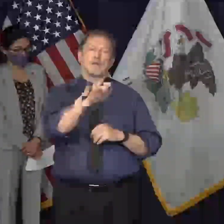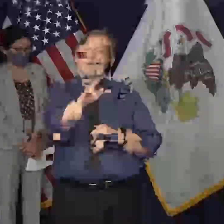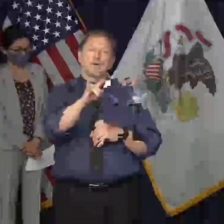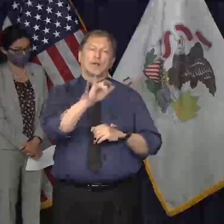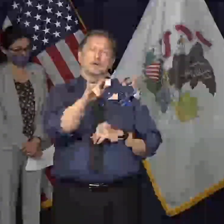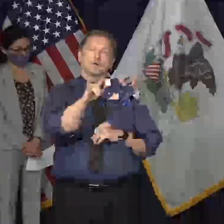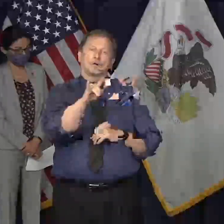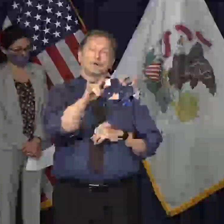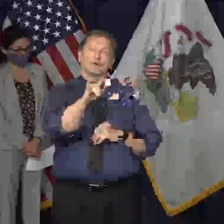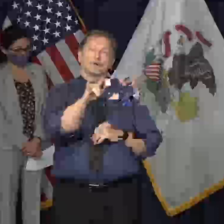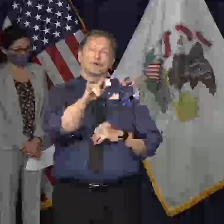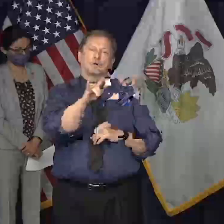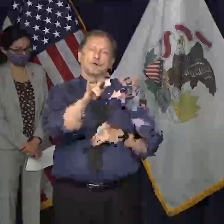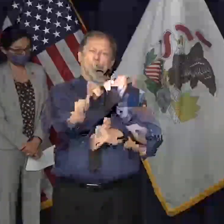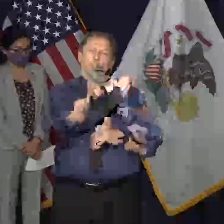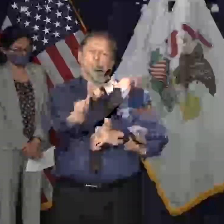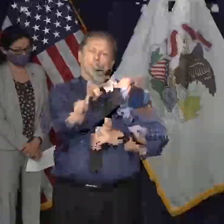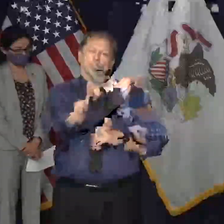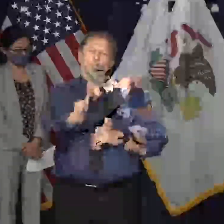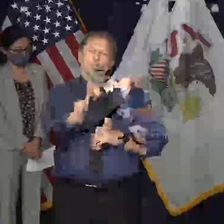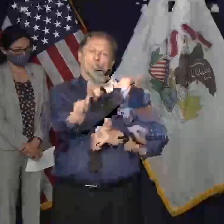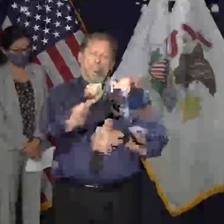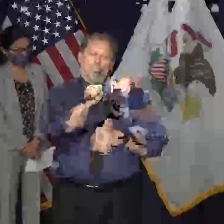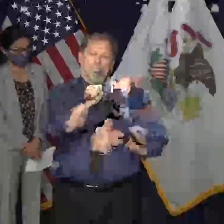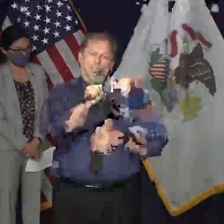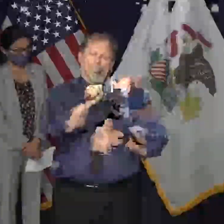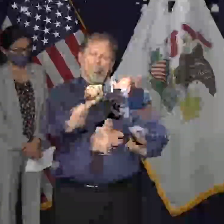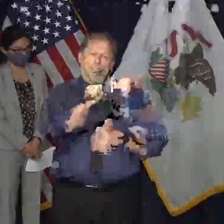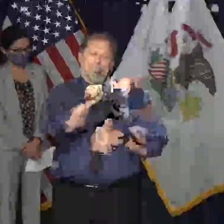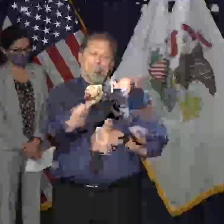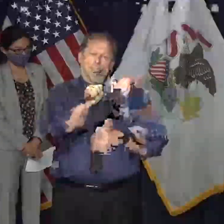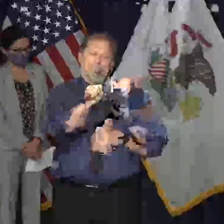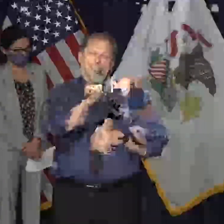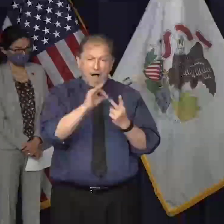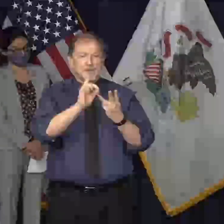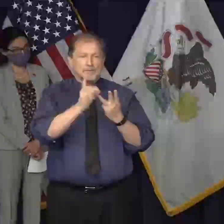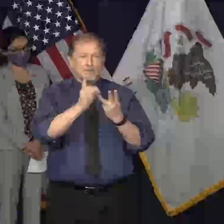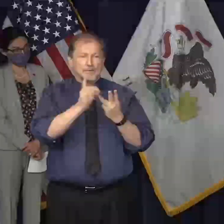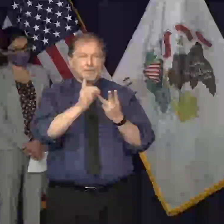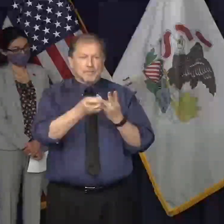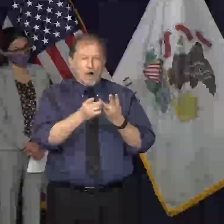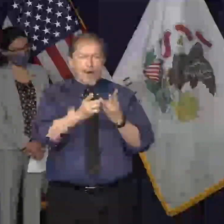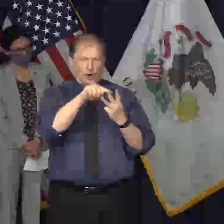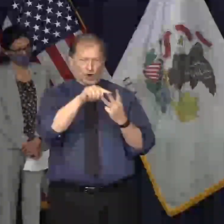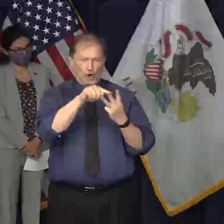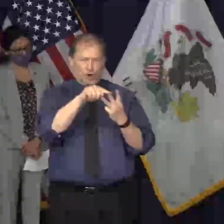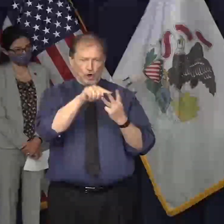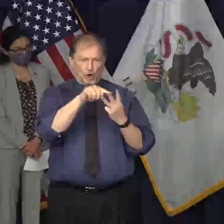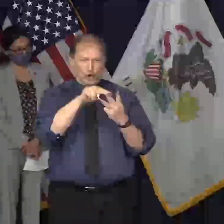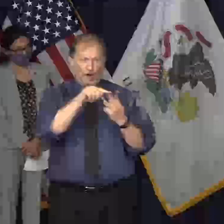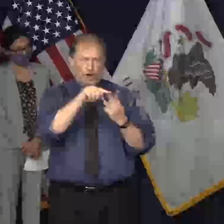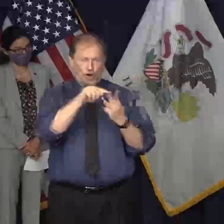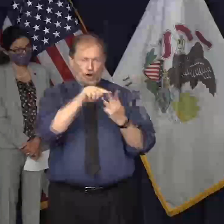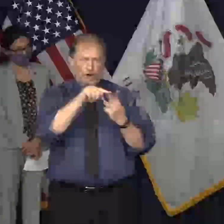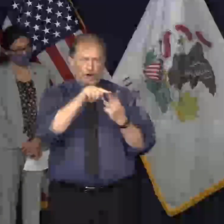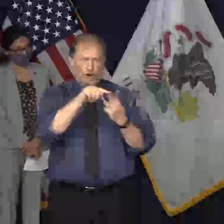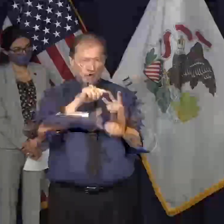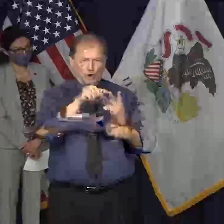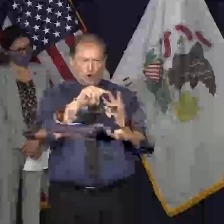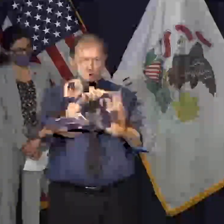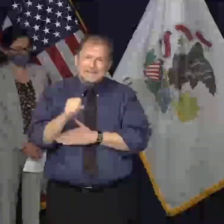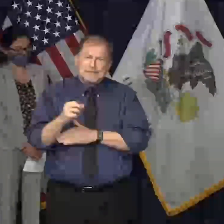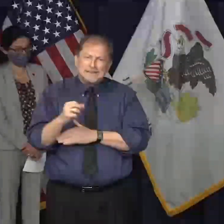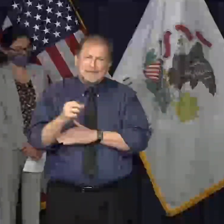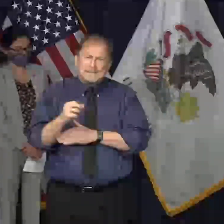and the U.S. Department of Labor are investigating and enforcing CDC guidelines in non-compliant